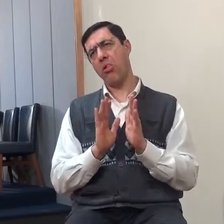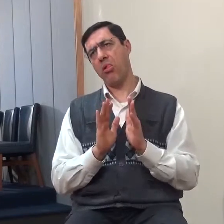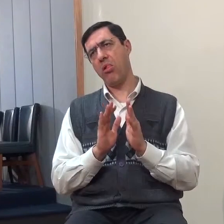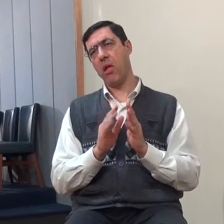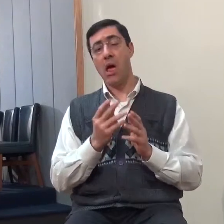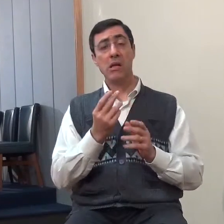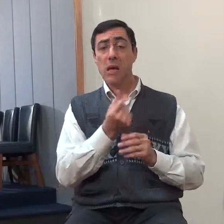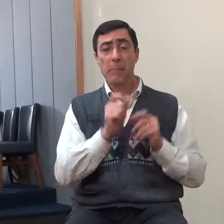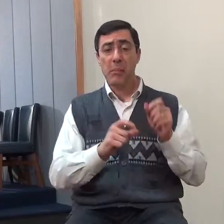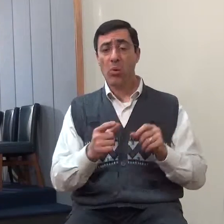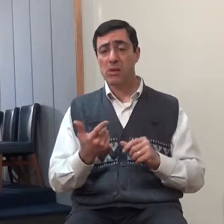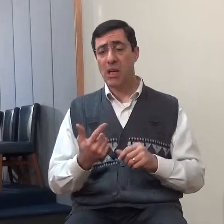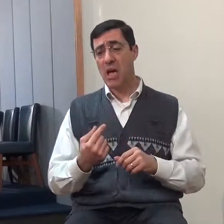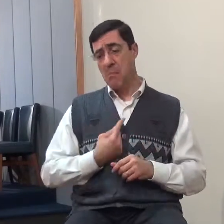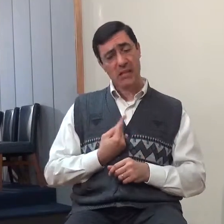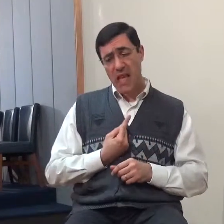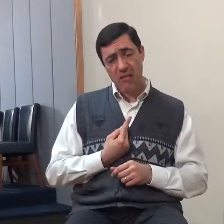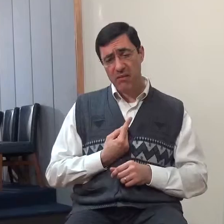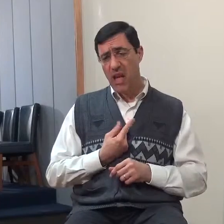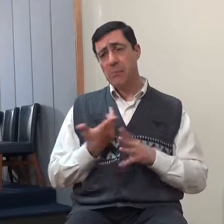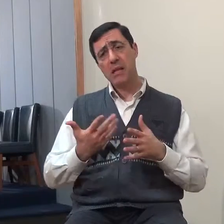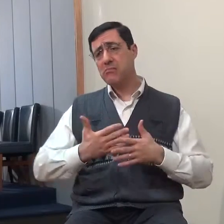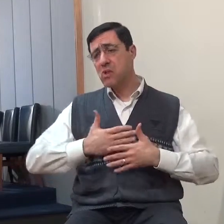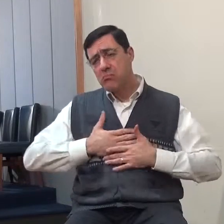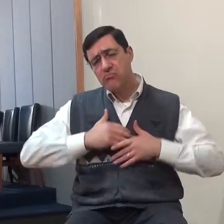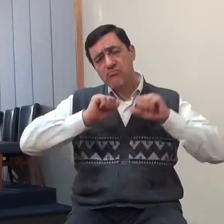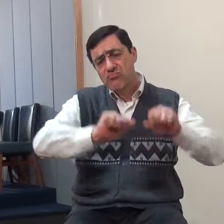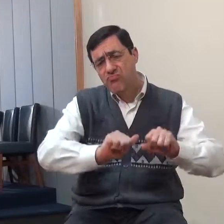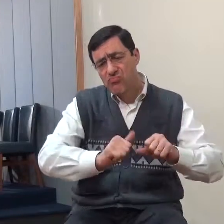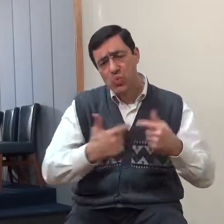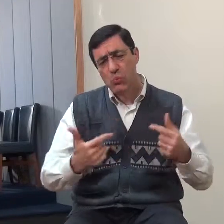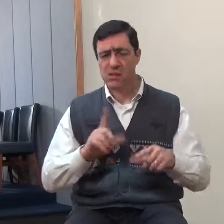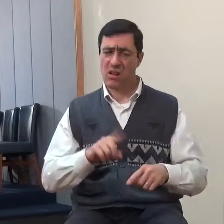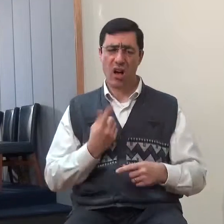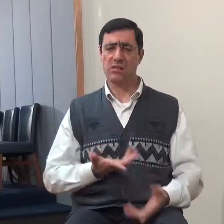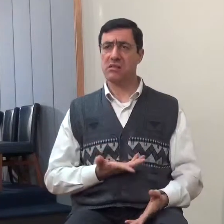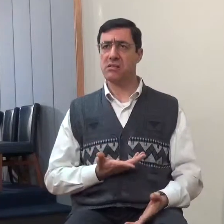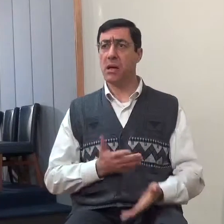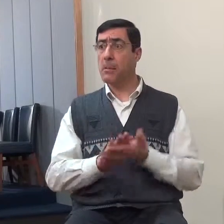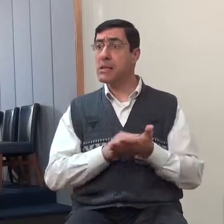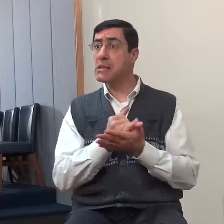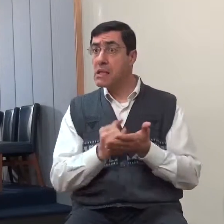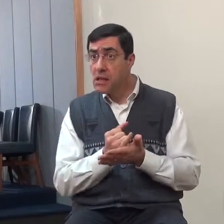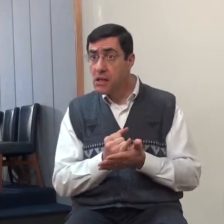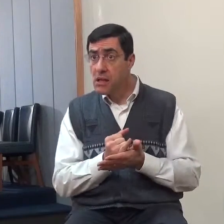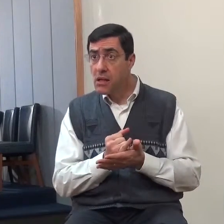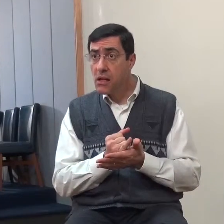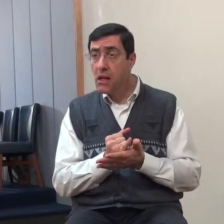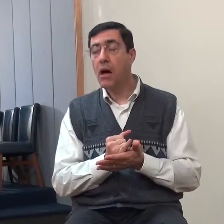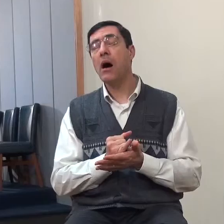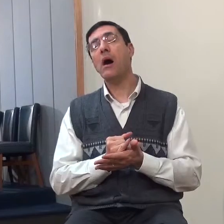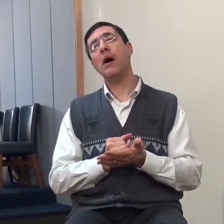sin? Their first lesson was all about disposition. Christians aspire for a particular